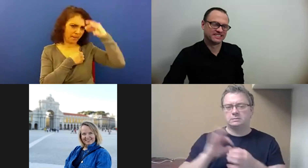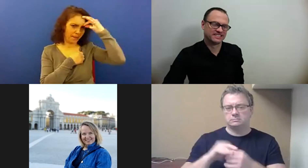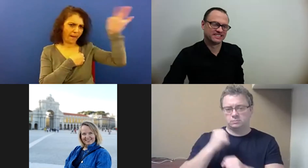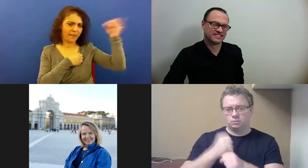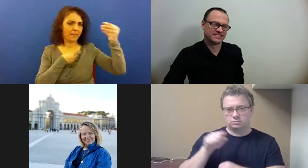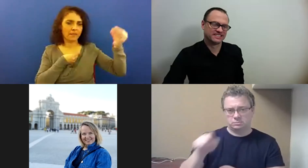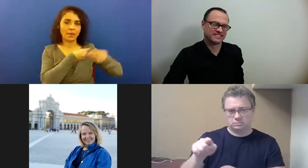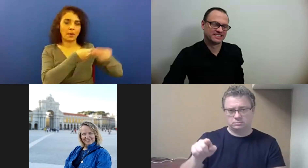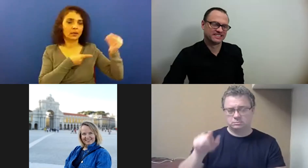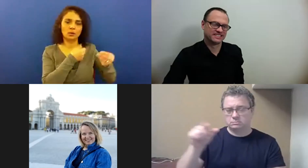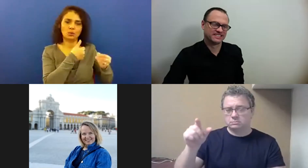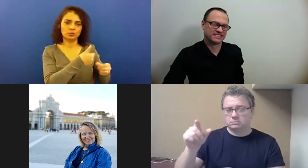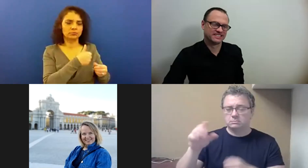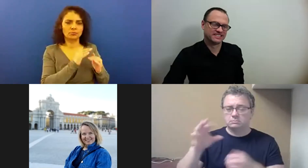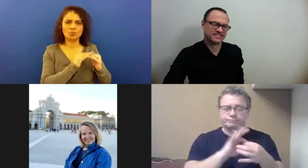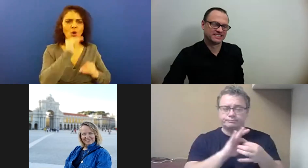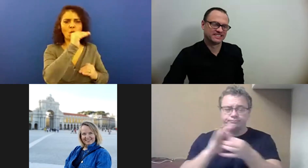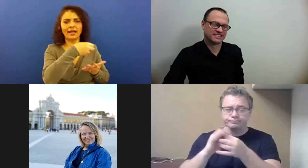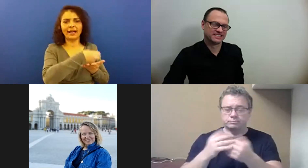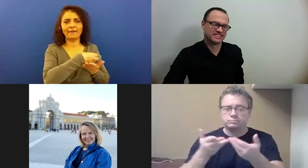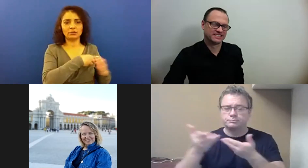Wheatley. He's helped me so much.